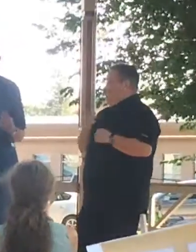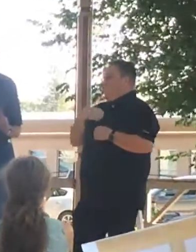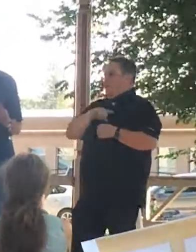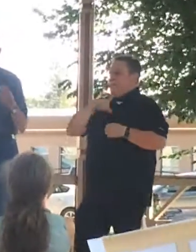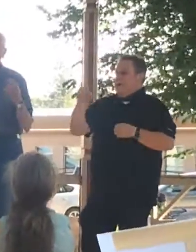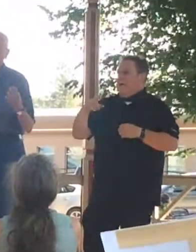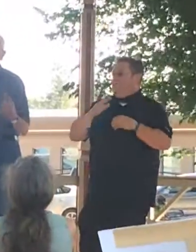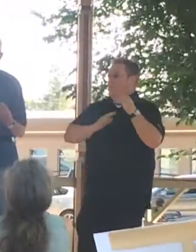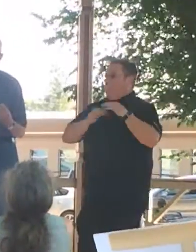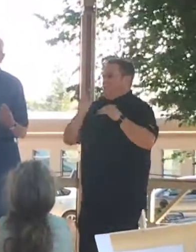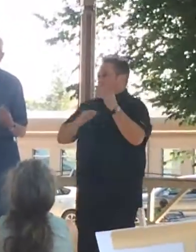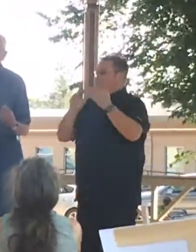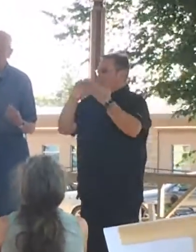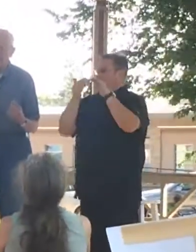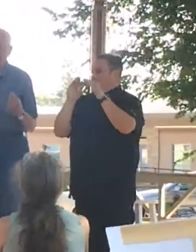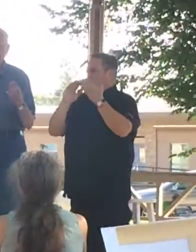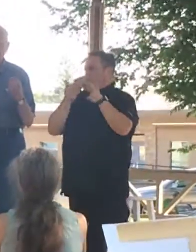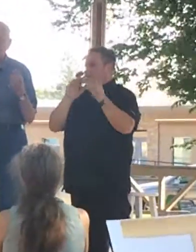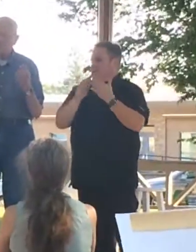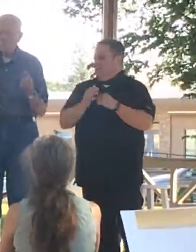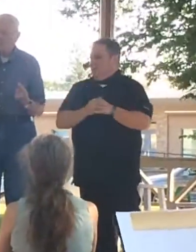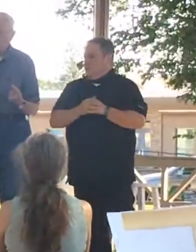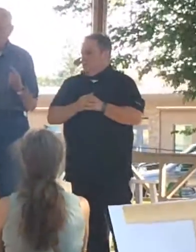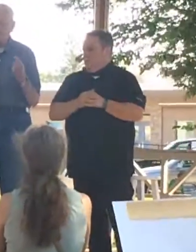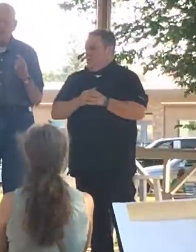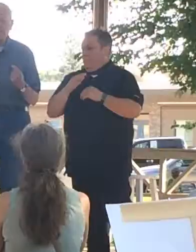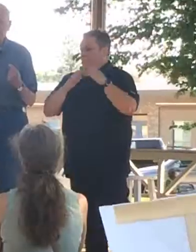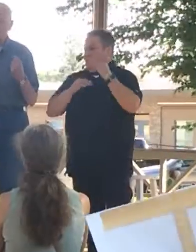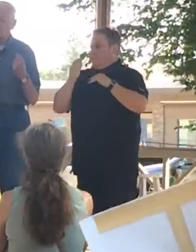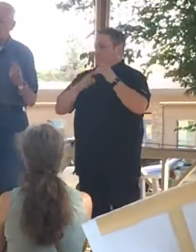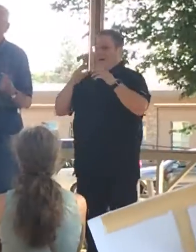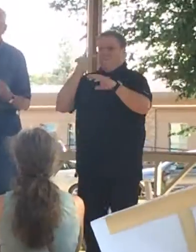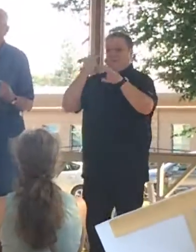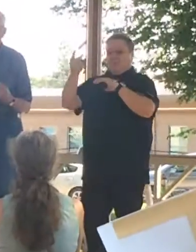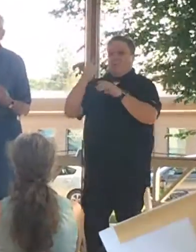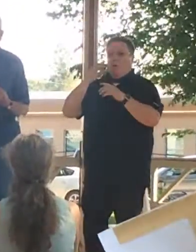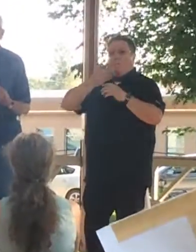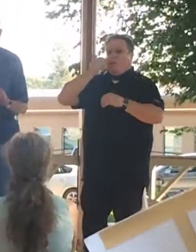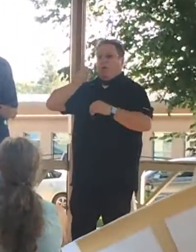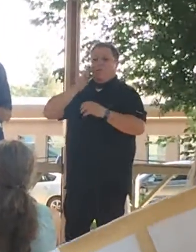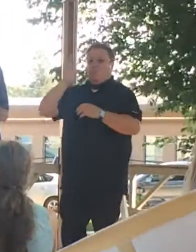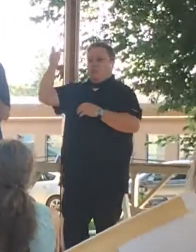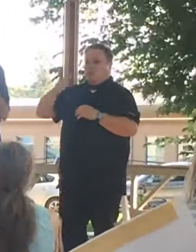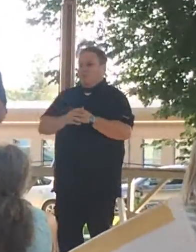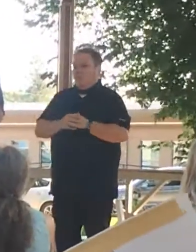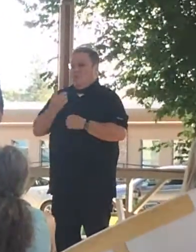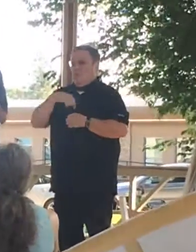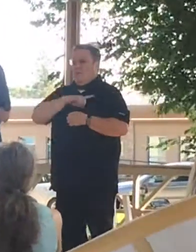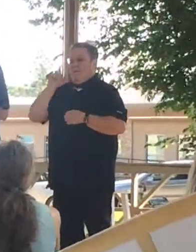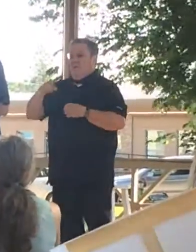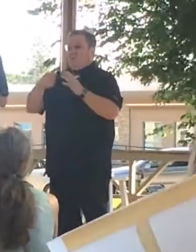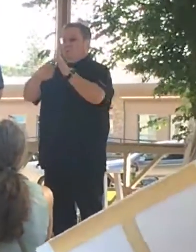have to build a community and build a vision for a better future. And we have